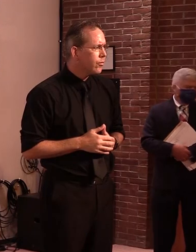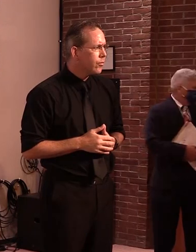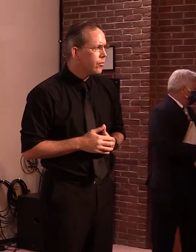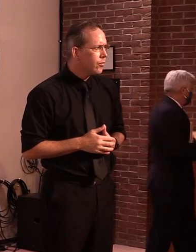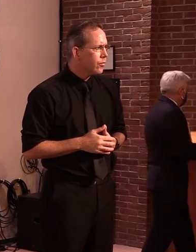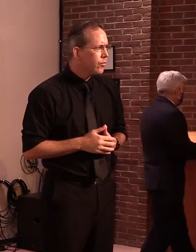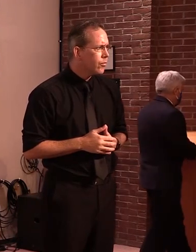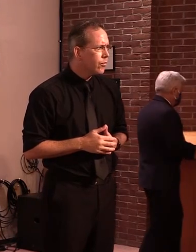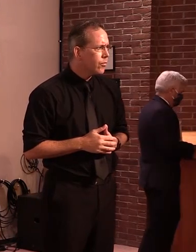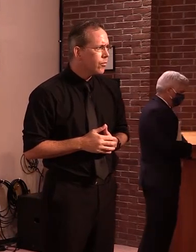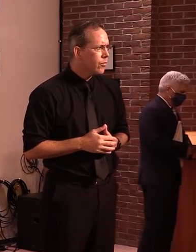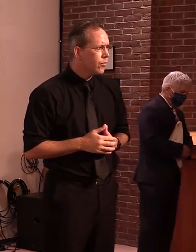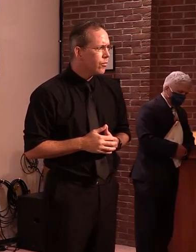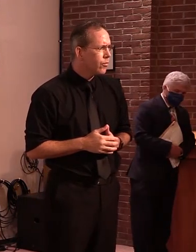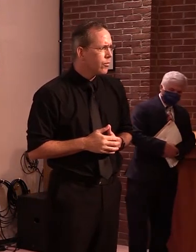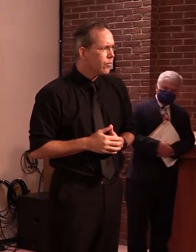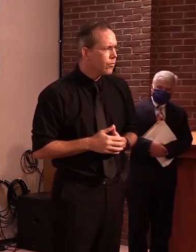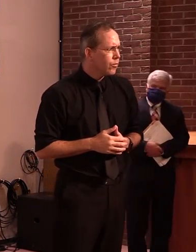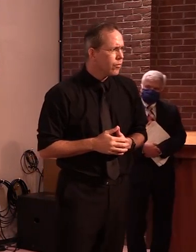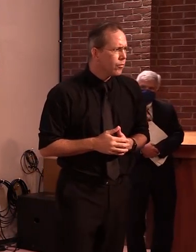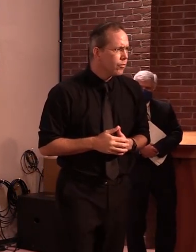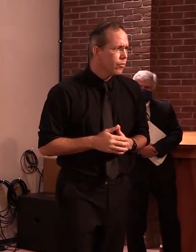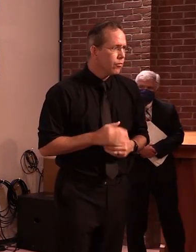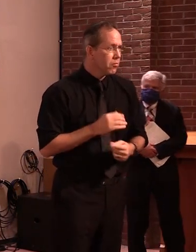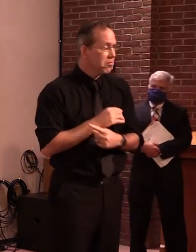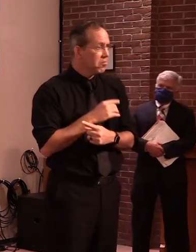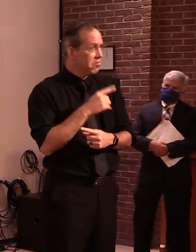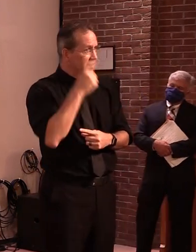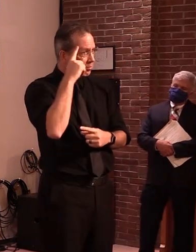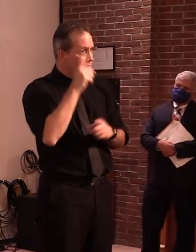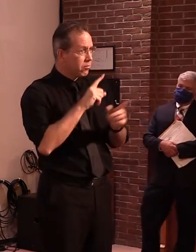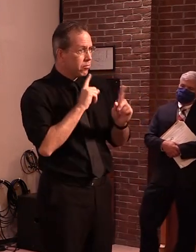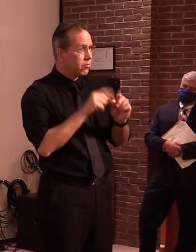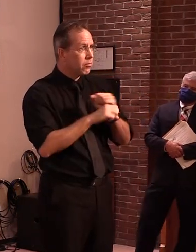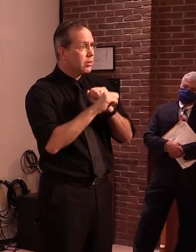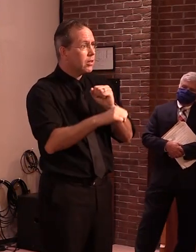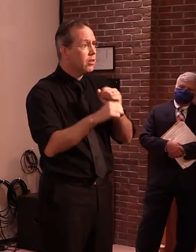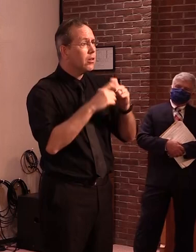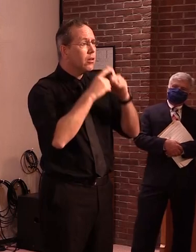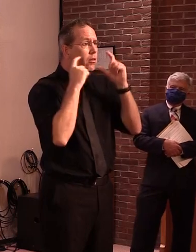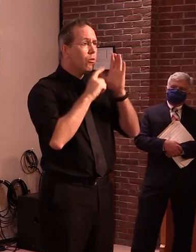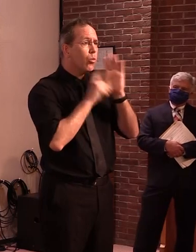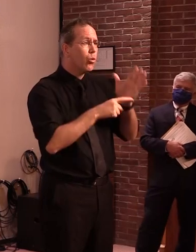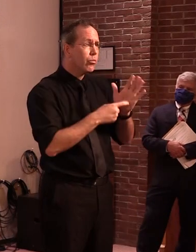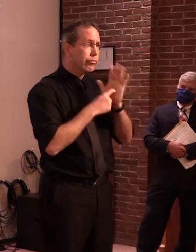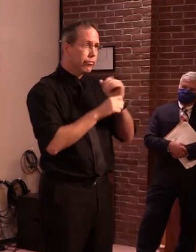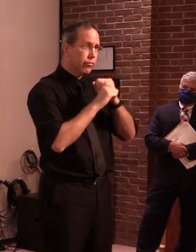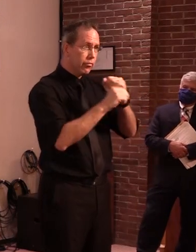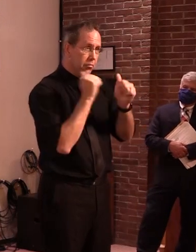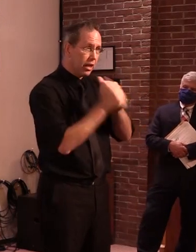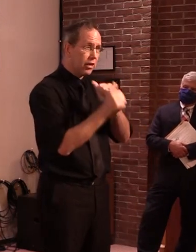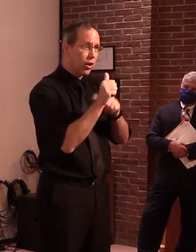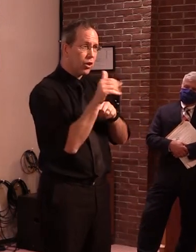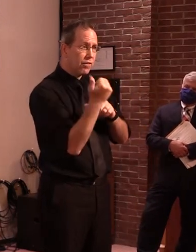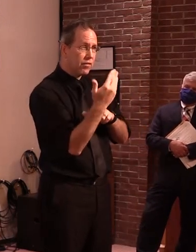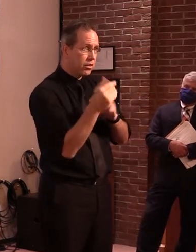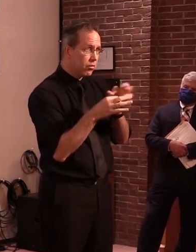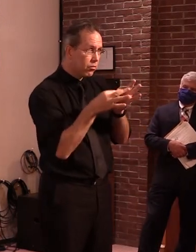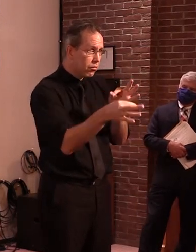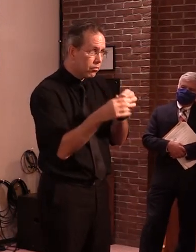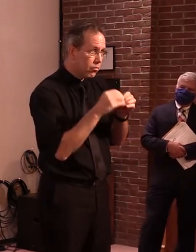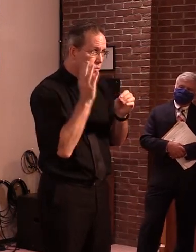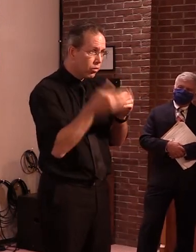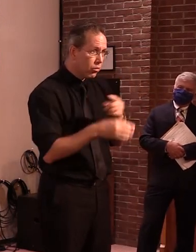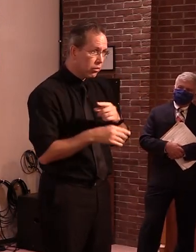you're expecting to extend the mask mandate then beyond August 15th, along with the rest of the executive order. Yeah, as I've said